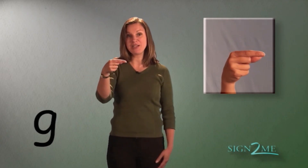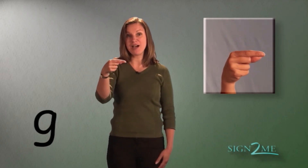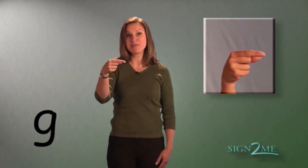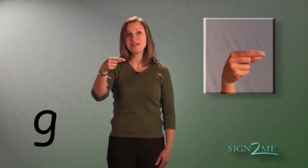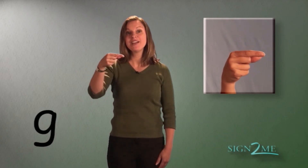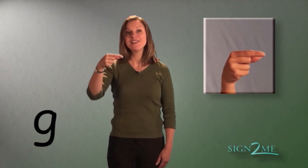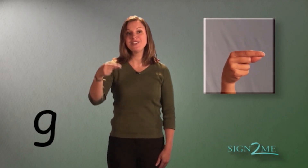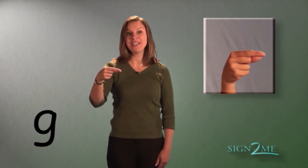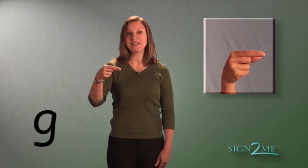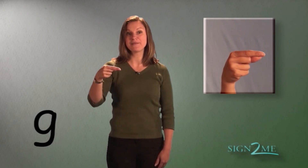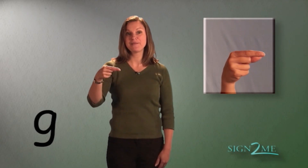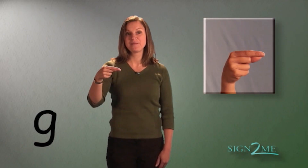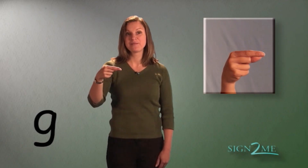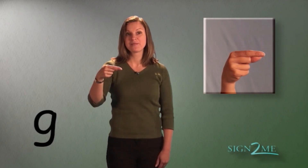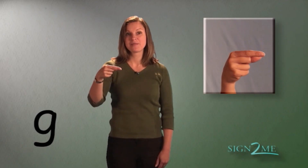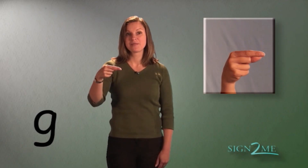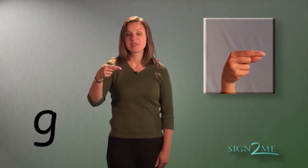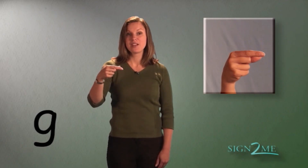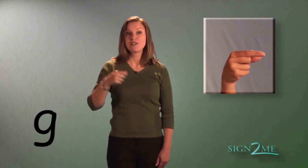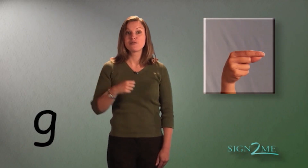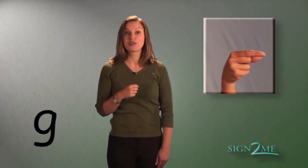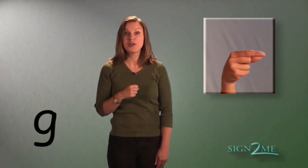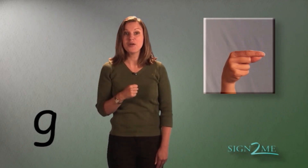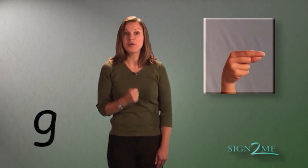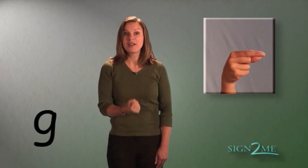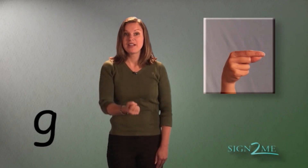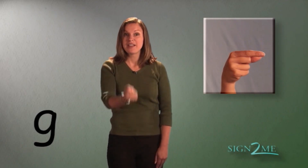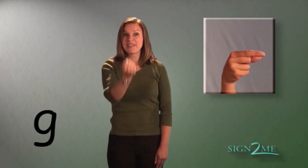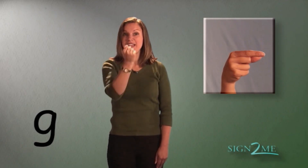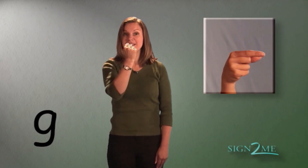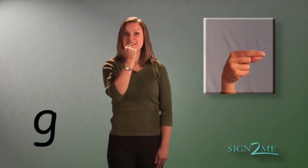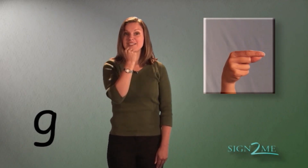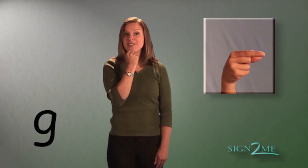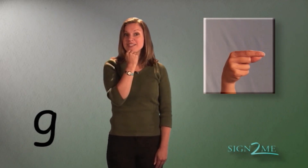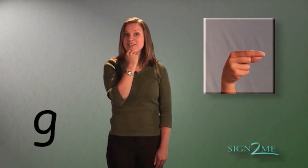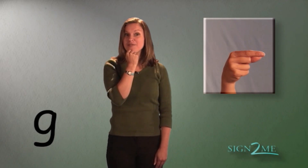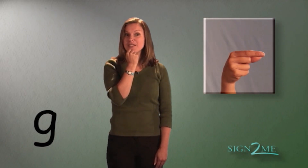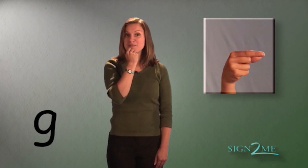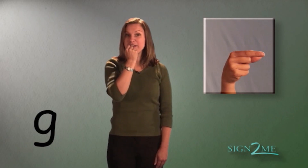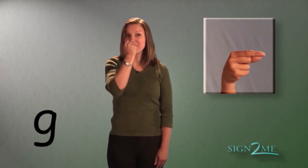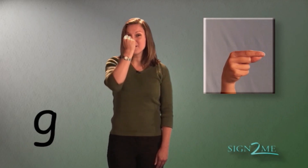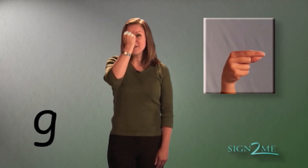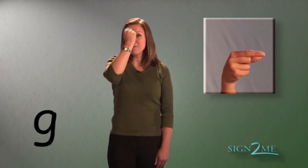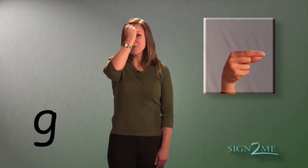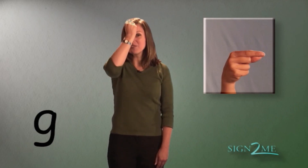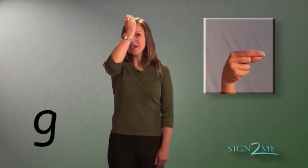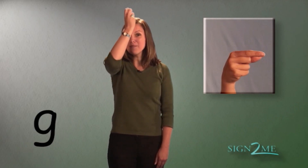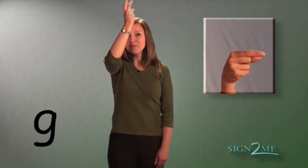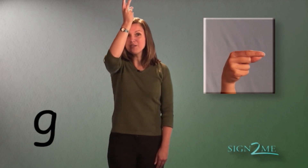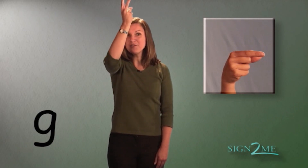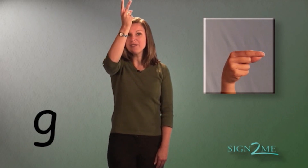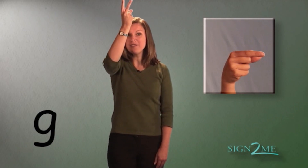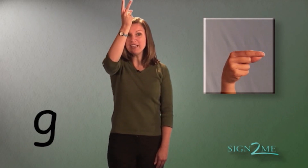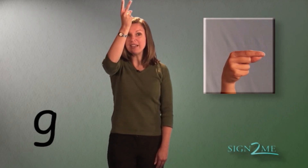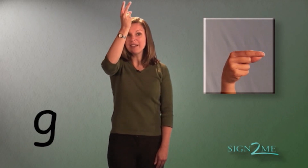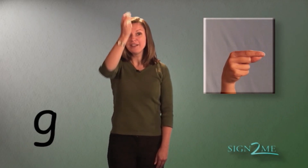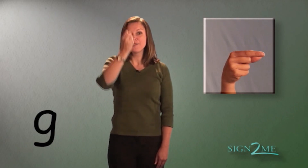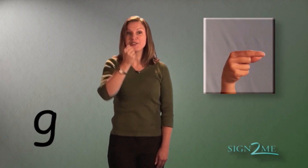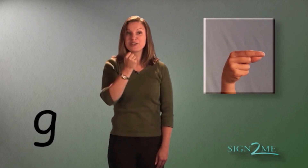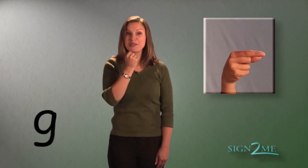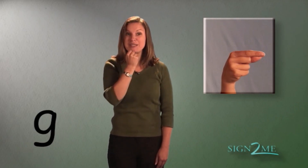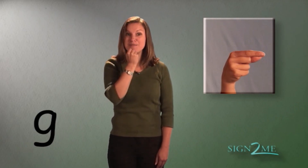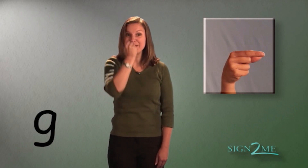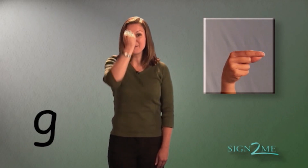like a tabletop. G. For goat, the hand starts in a fist by the chin and moves up into a